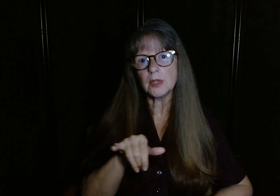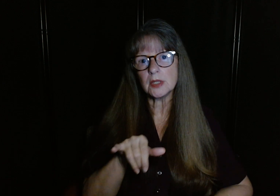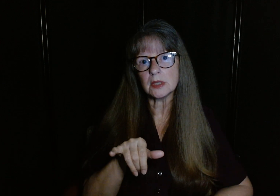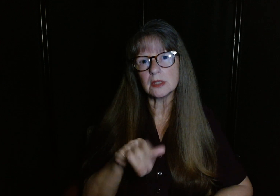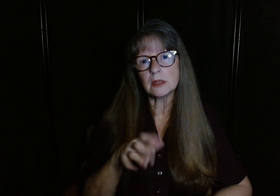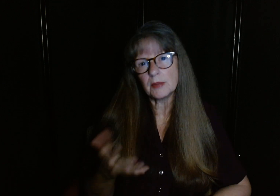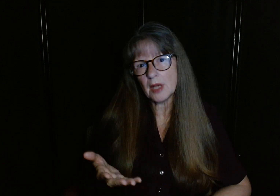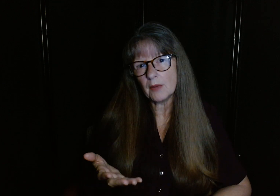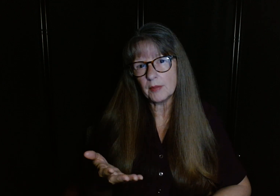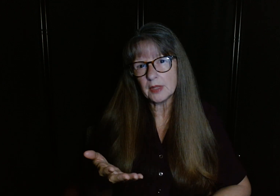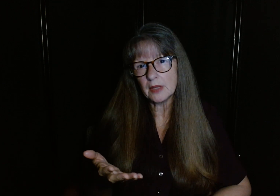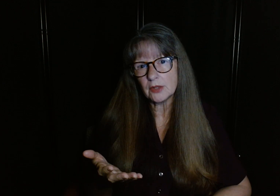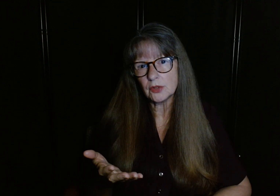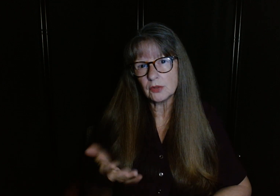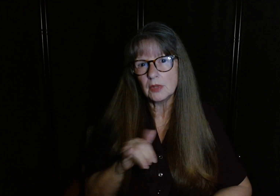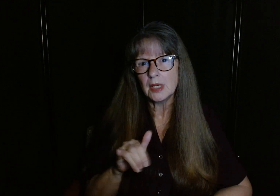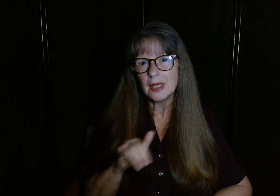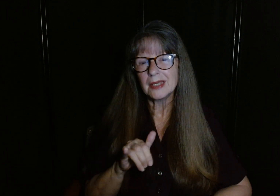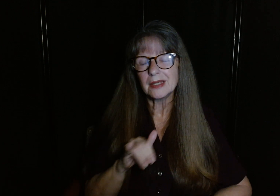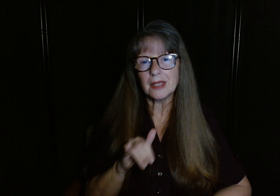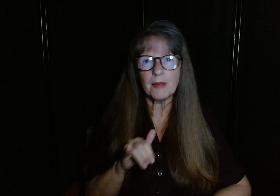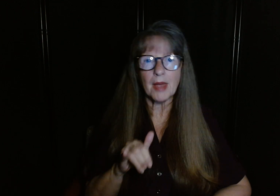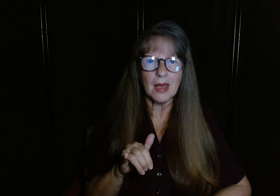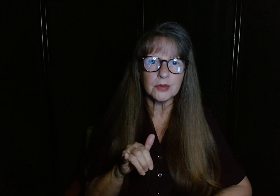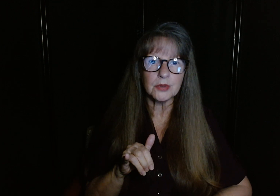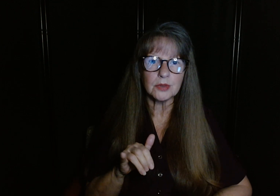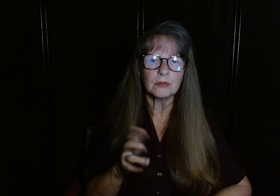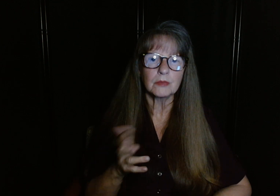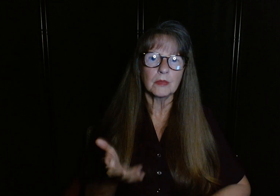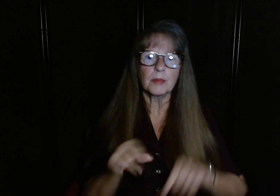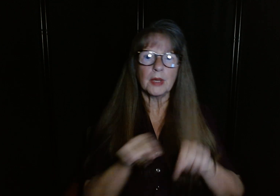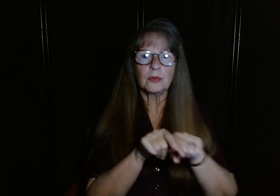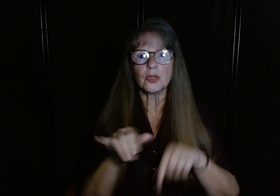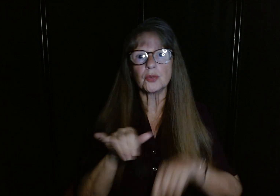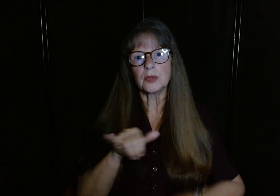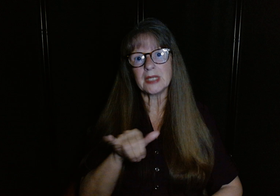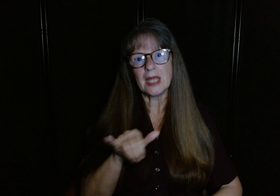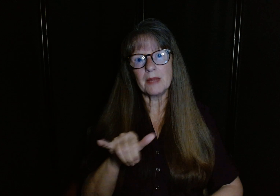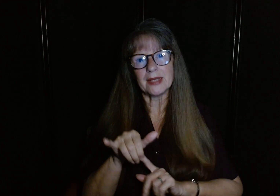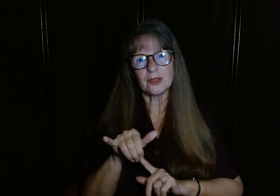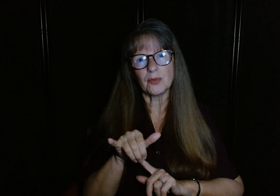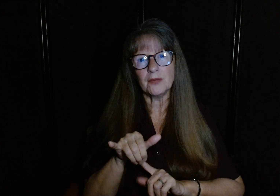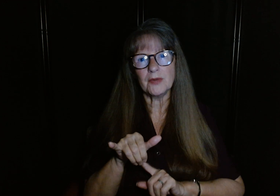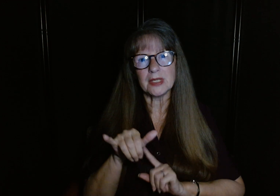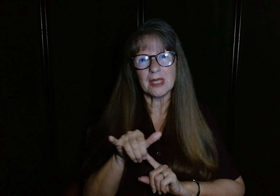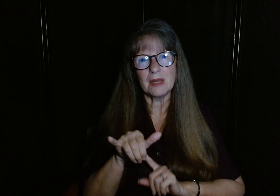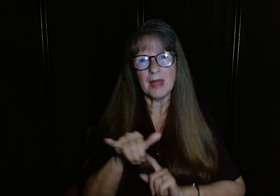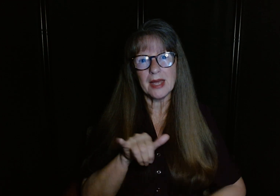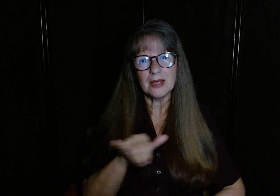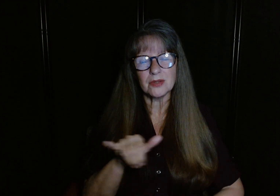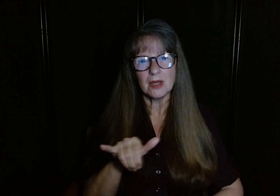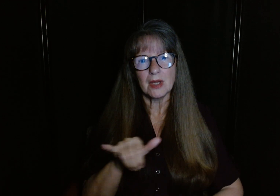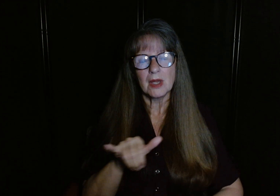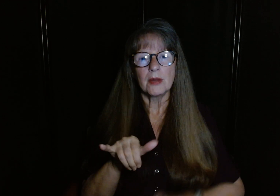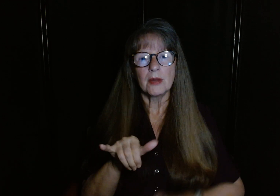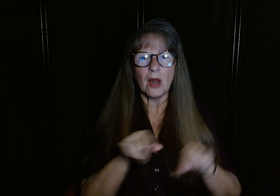and sometimes I've probably done that too. Same as, but this is really same as. So think of it as same as, not